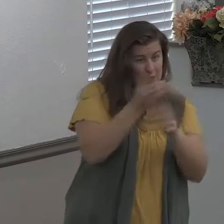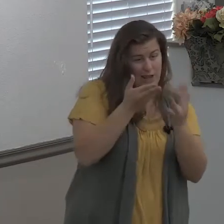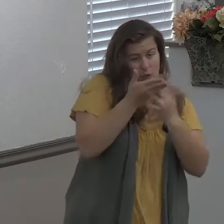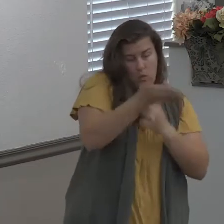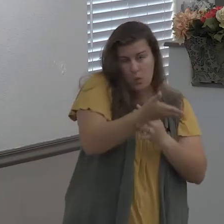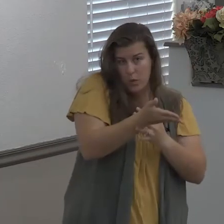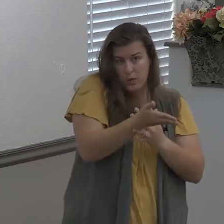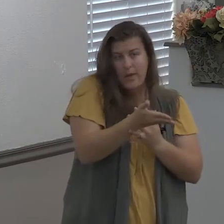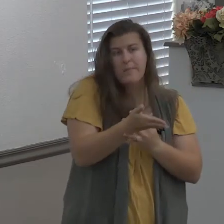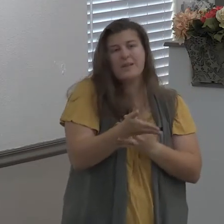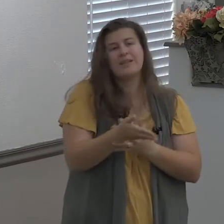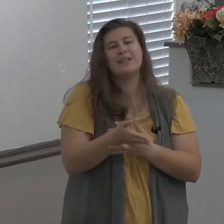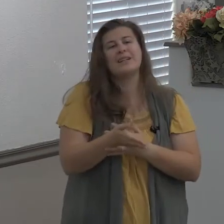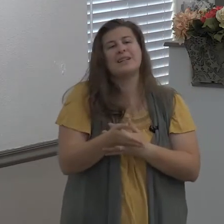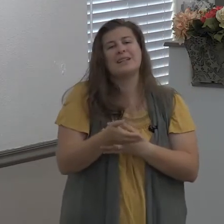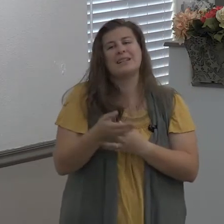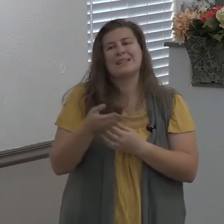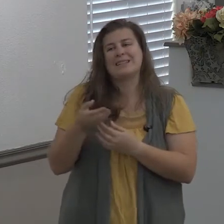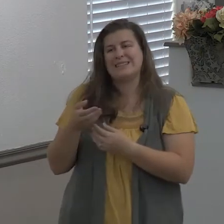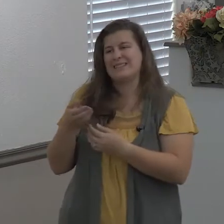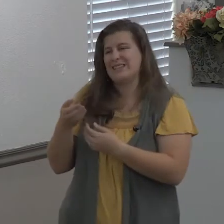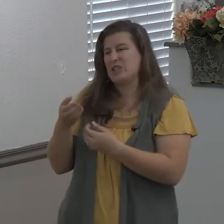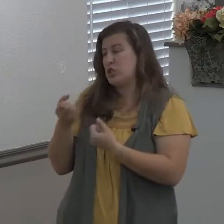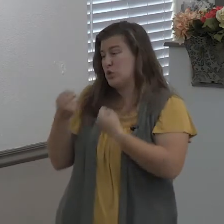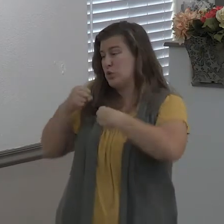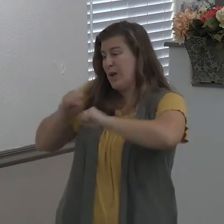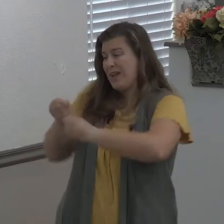And if he could get C.H. Spurgeon to sell out,